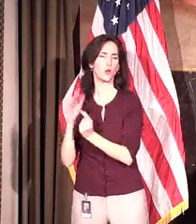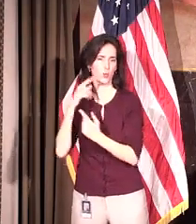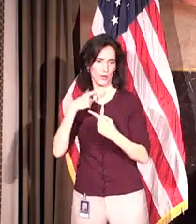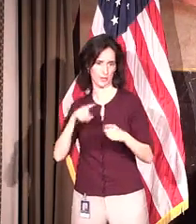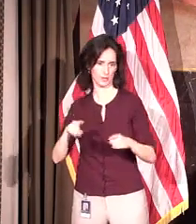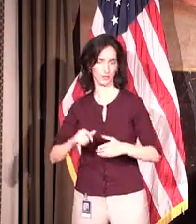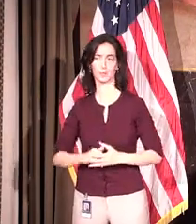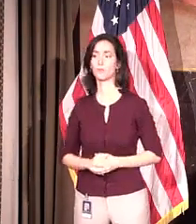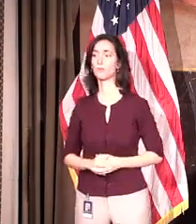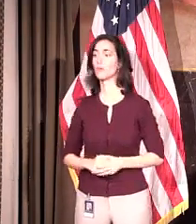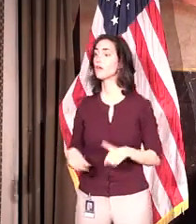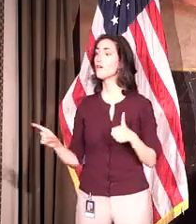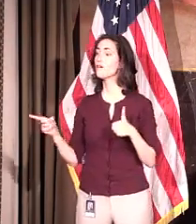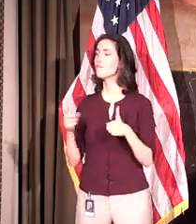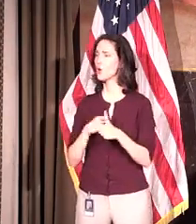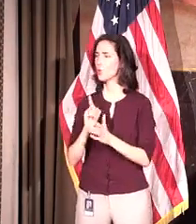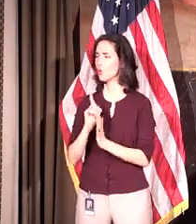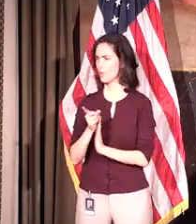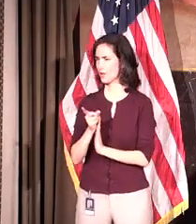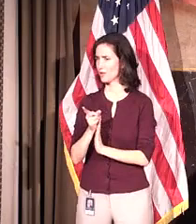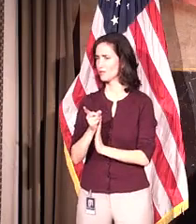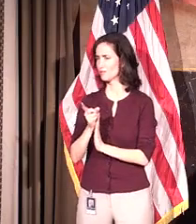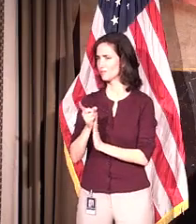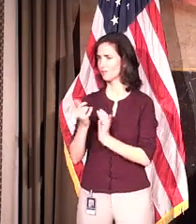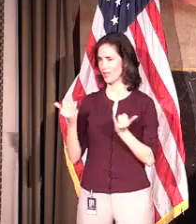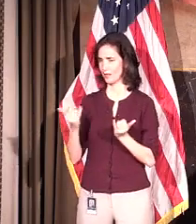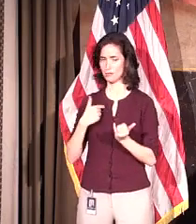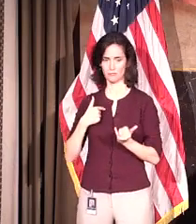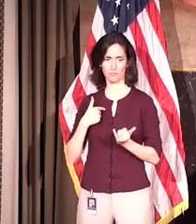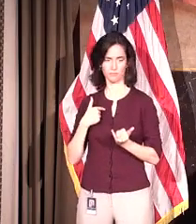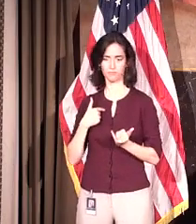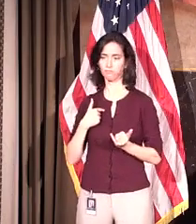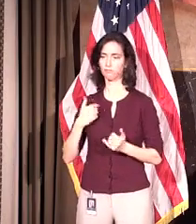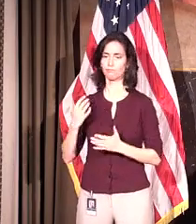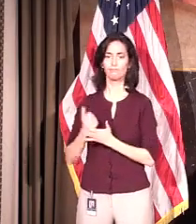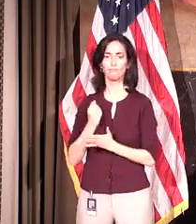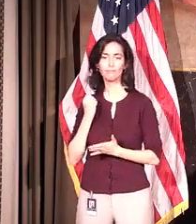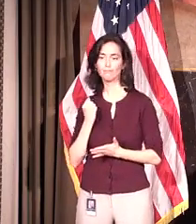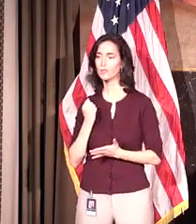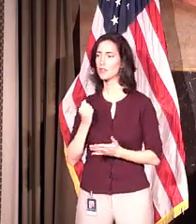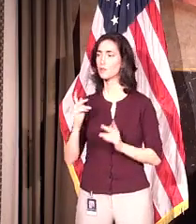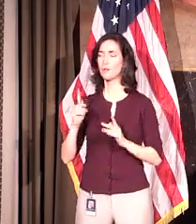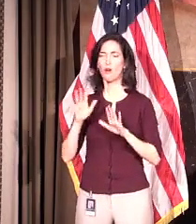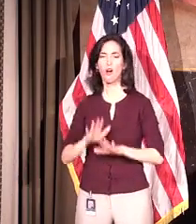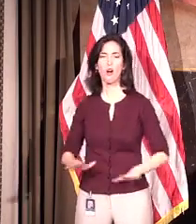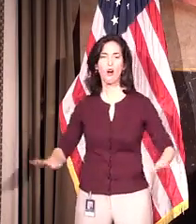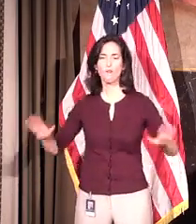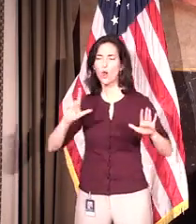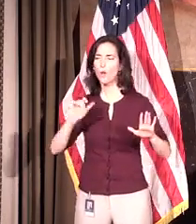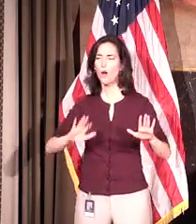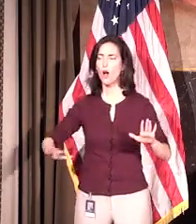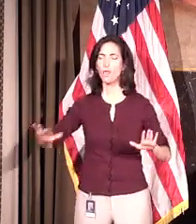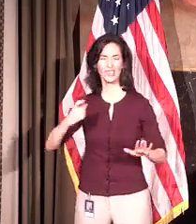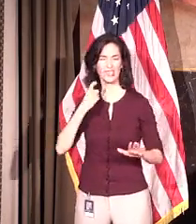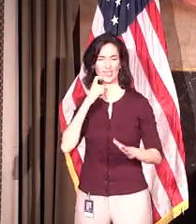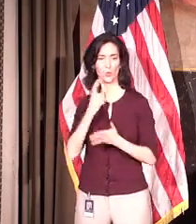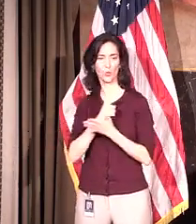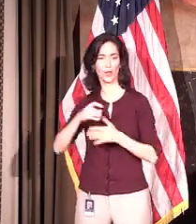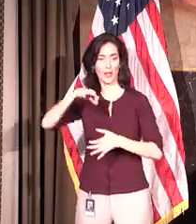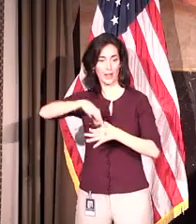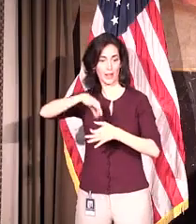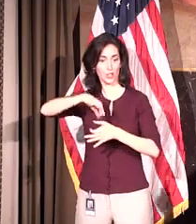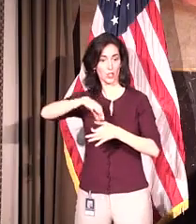awful lot of people across the state of Louisiana for their work with the election that happened this week.